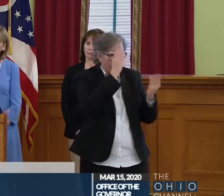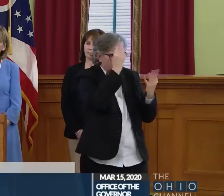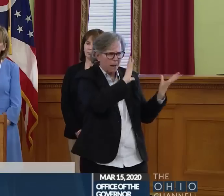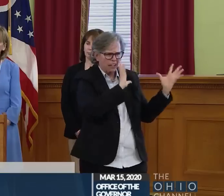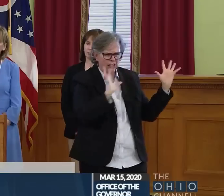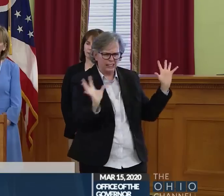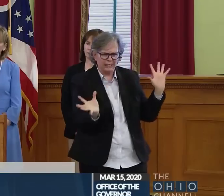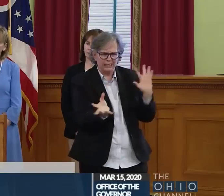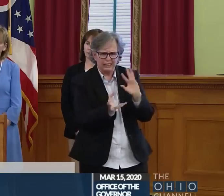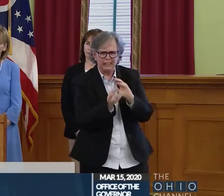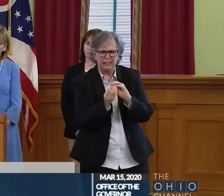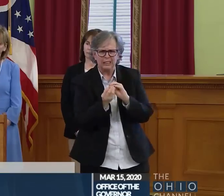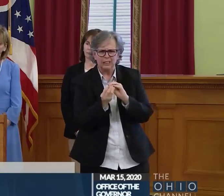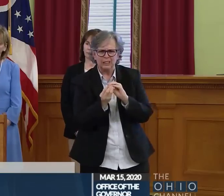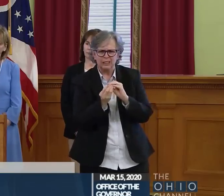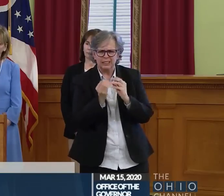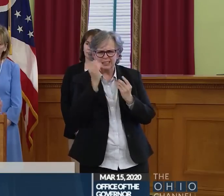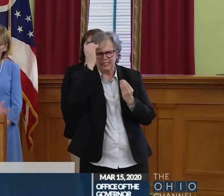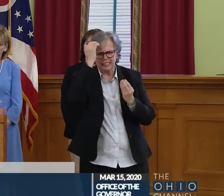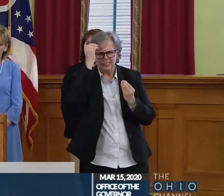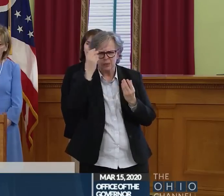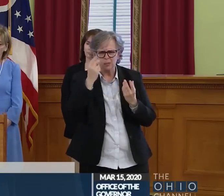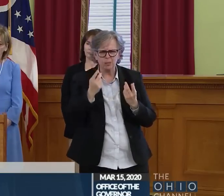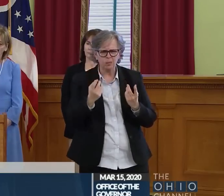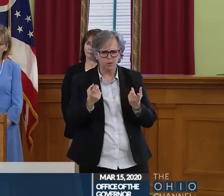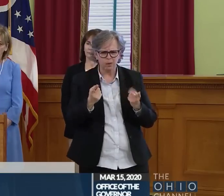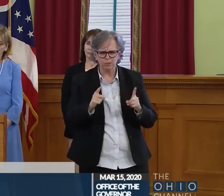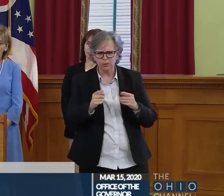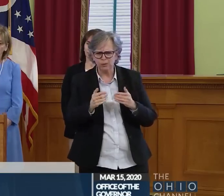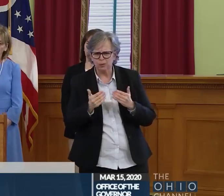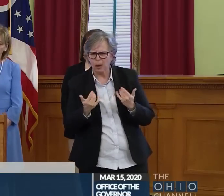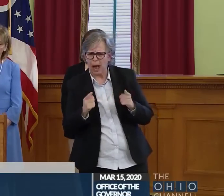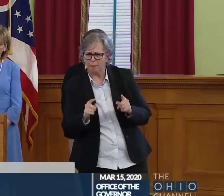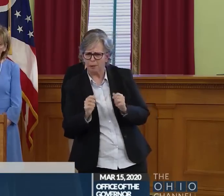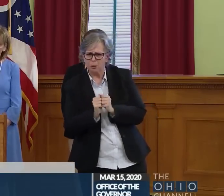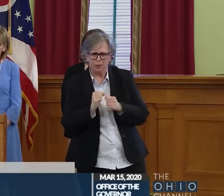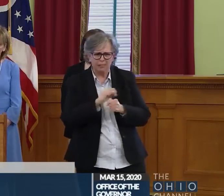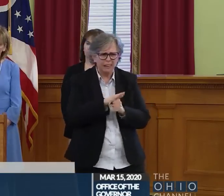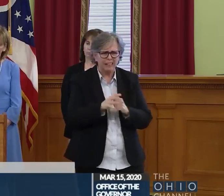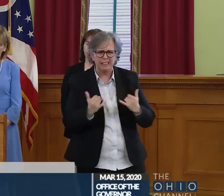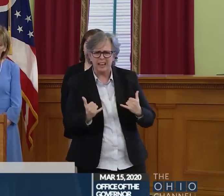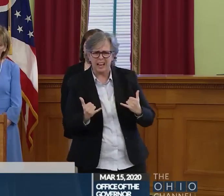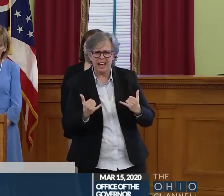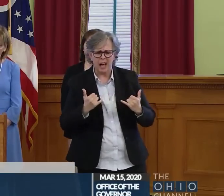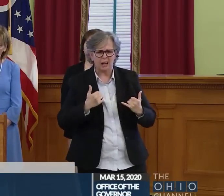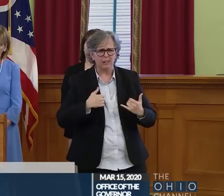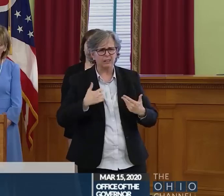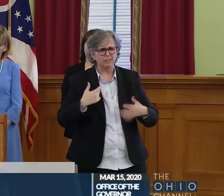we are at this point in this pandemic, we are literally at a crucial